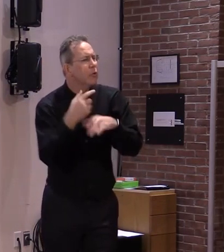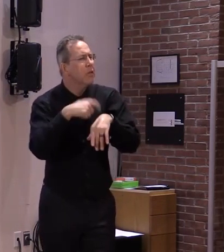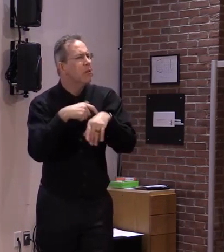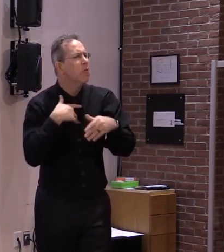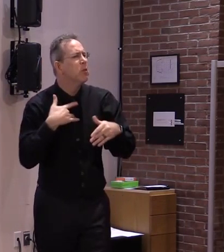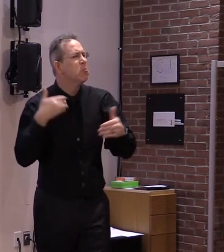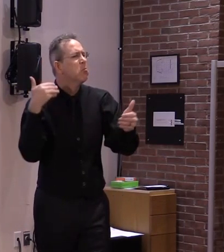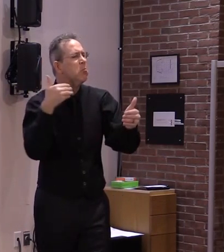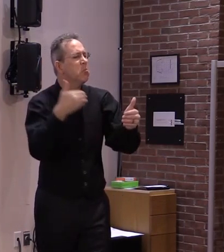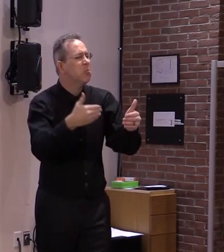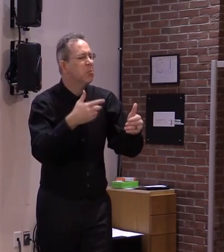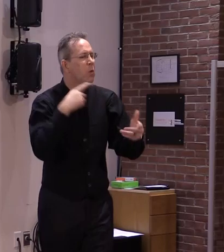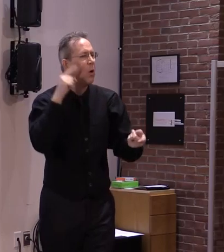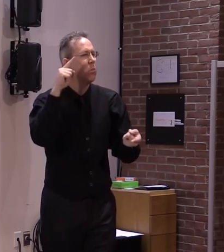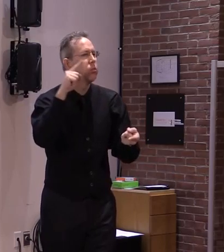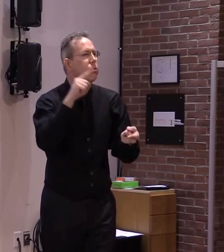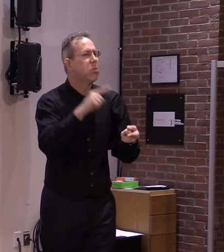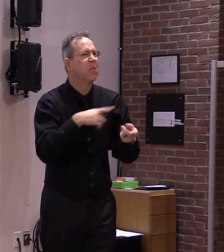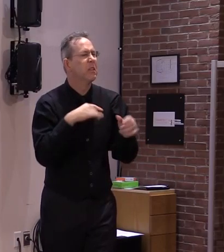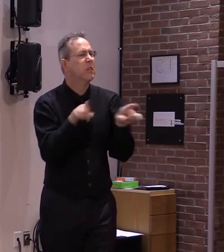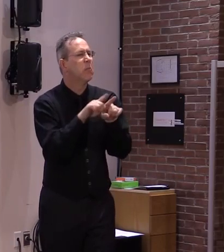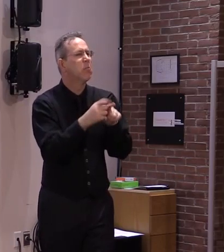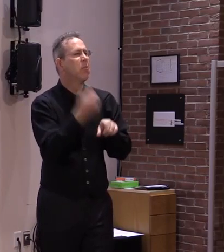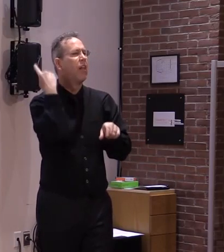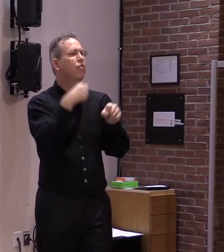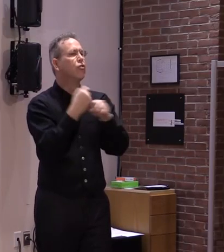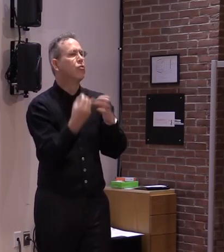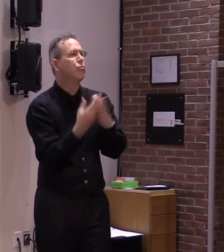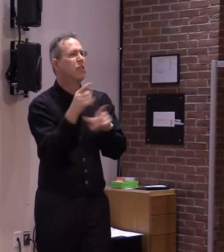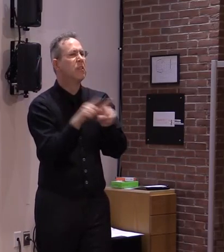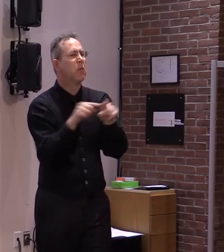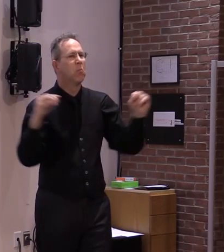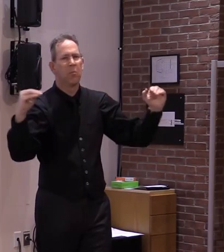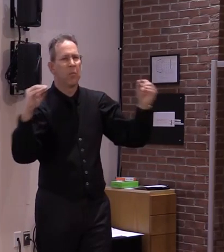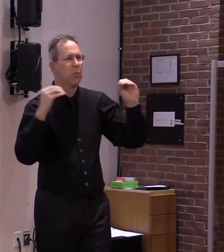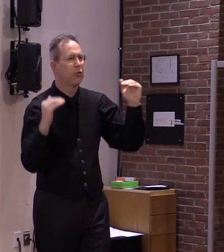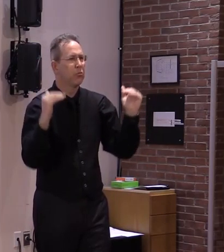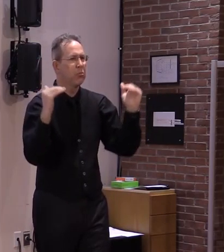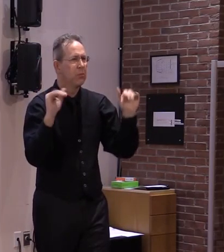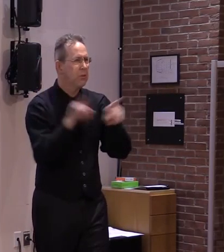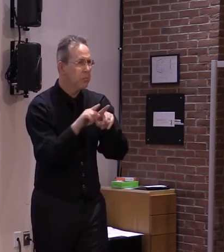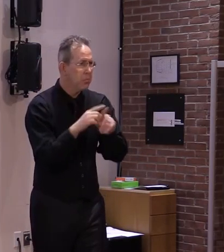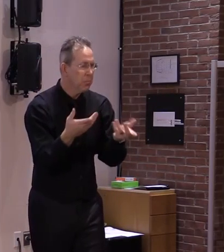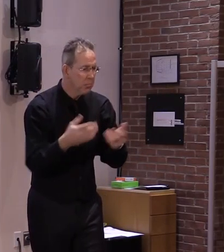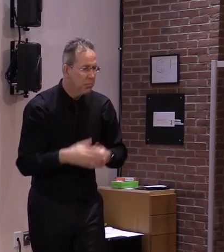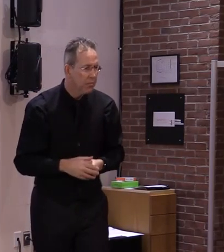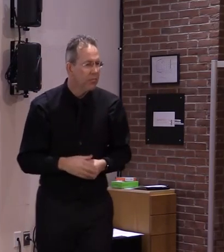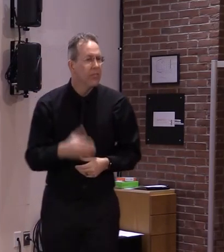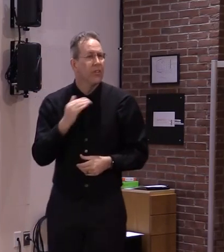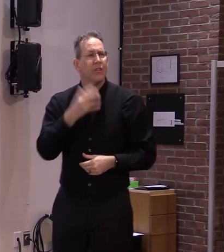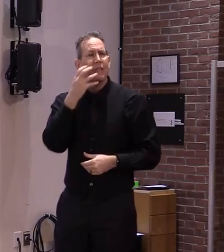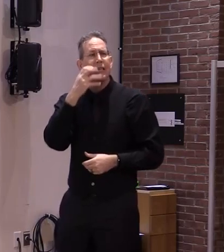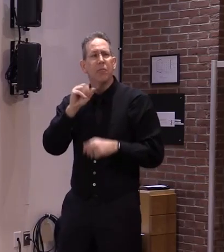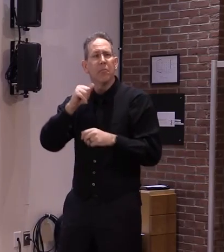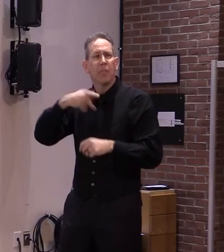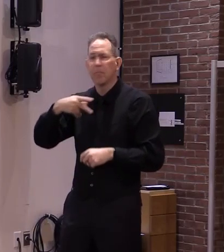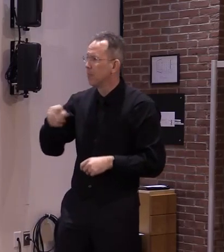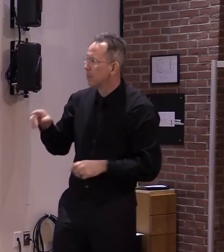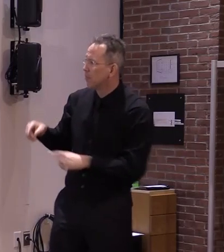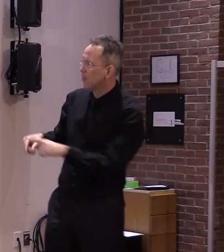regional heat map from back during the peak in January to today, we can really see the vast improvement that is occurring